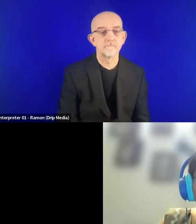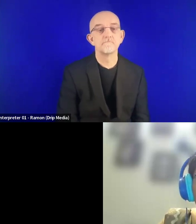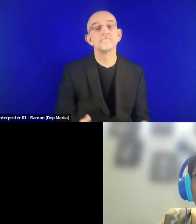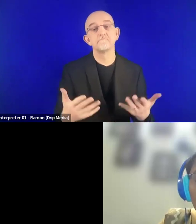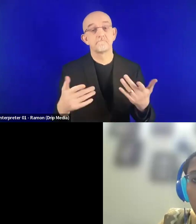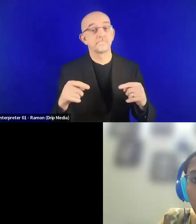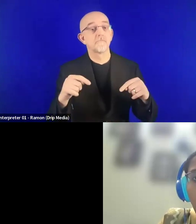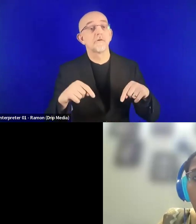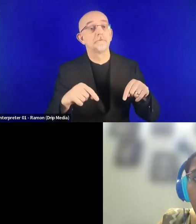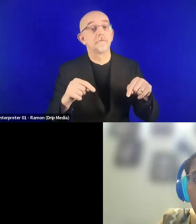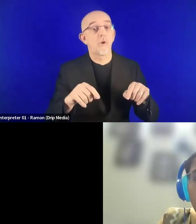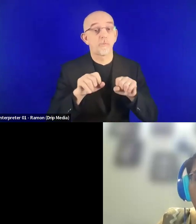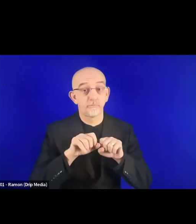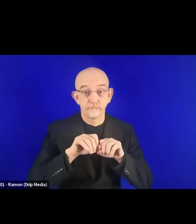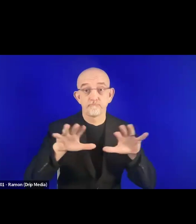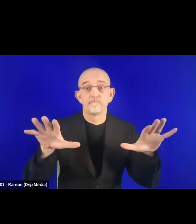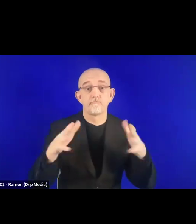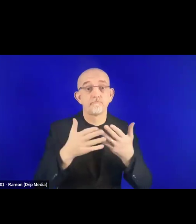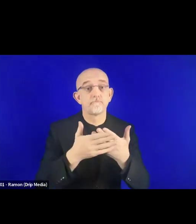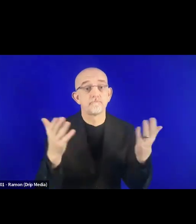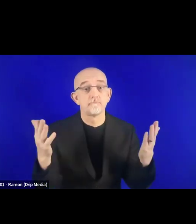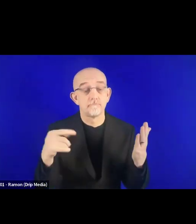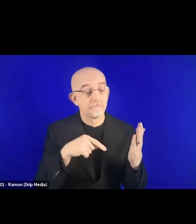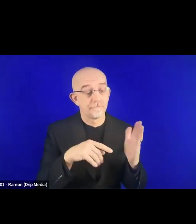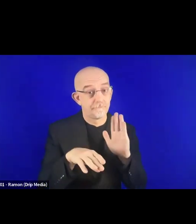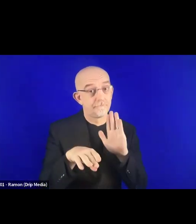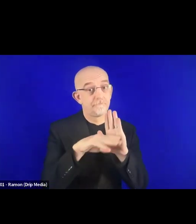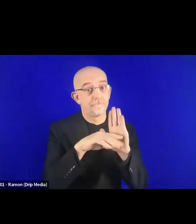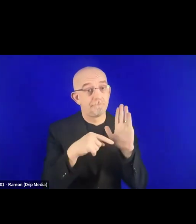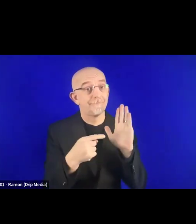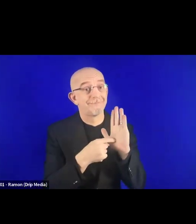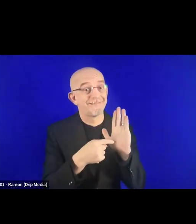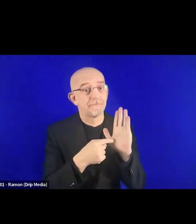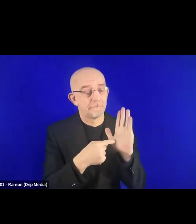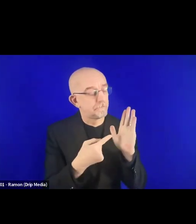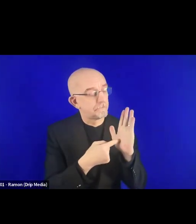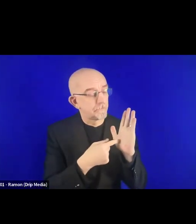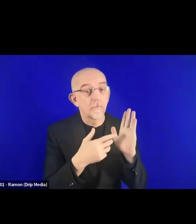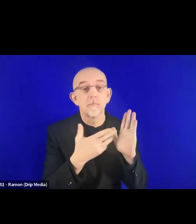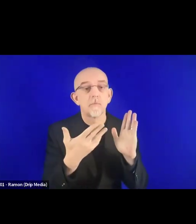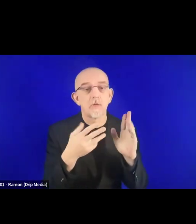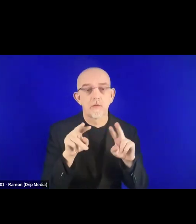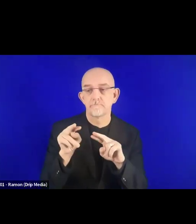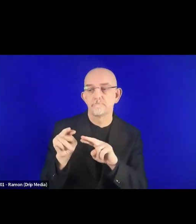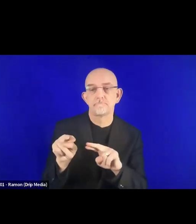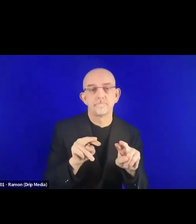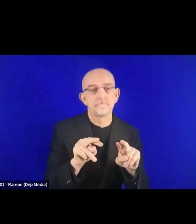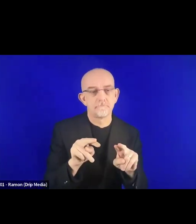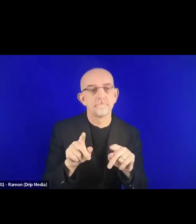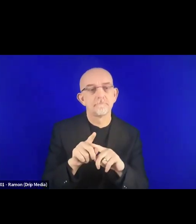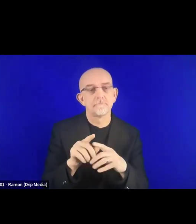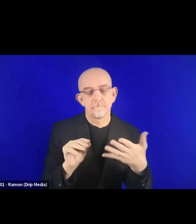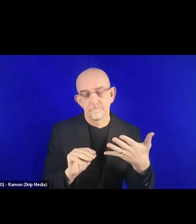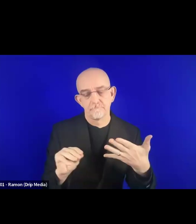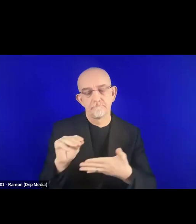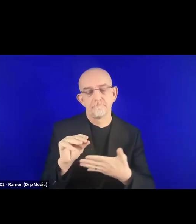vulnerable communities. So there are 8 categories of vulnerable communities they list in the Act, which includes tribal and indigenous